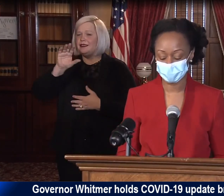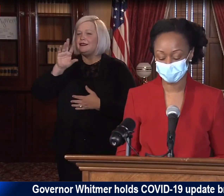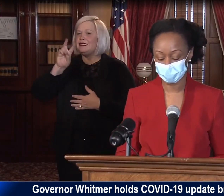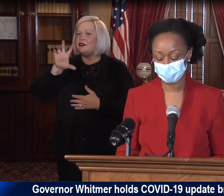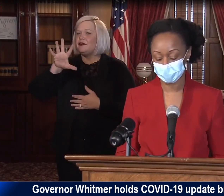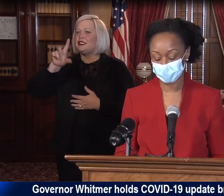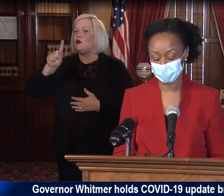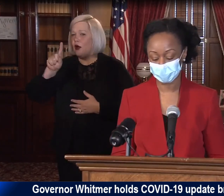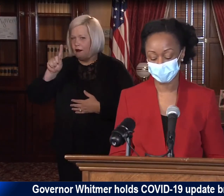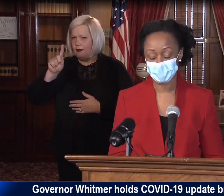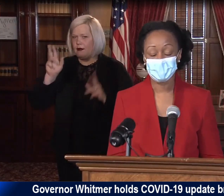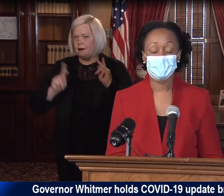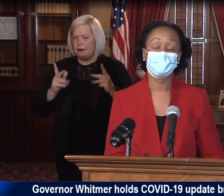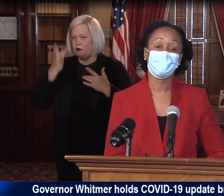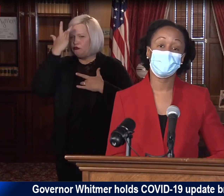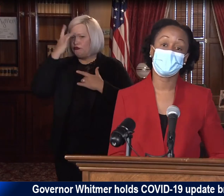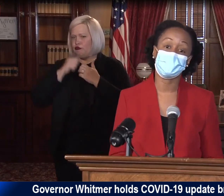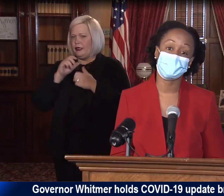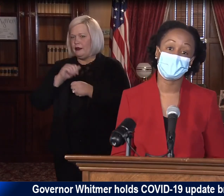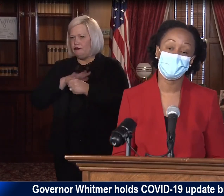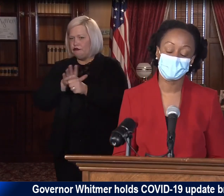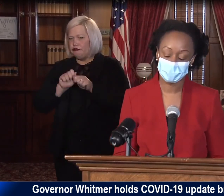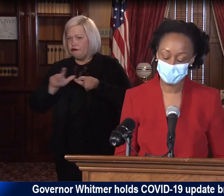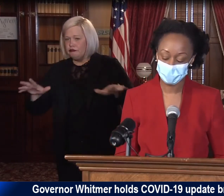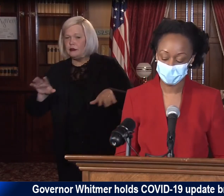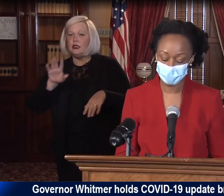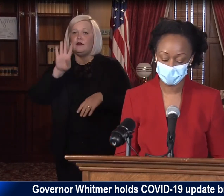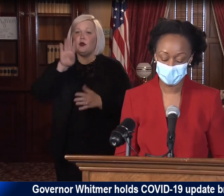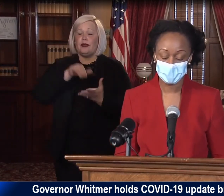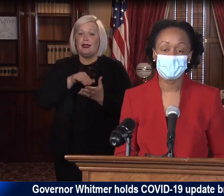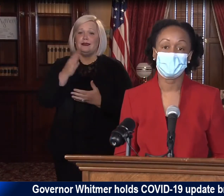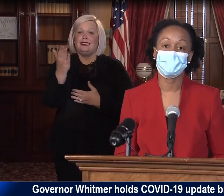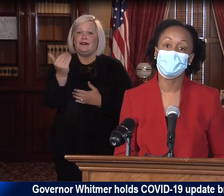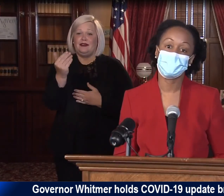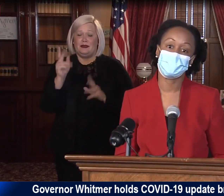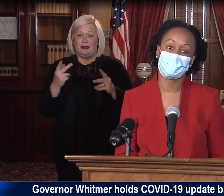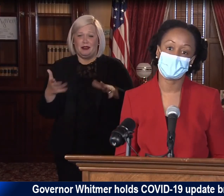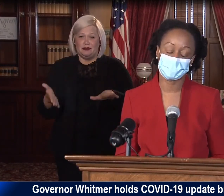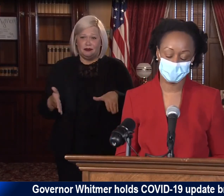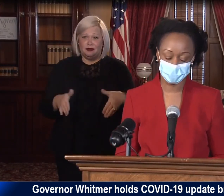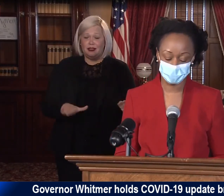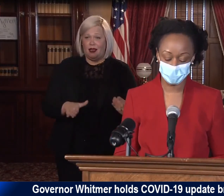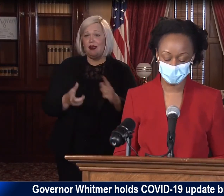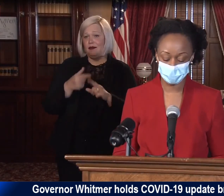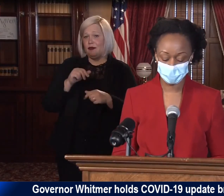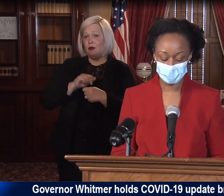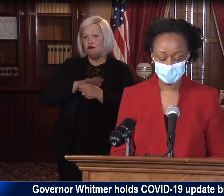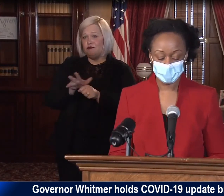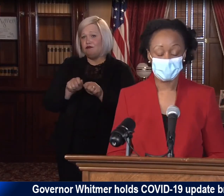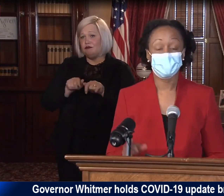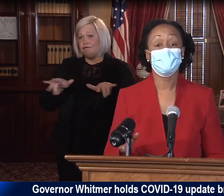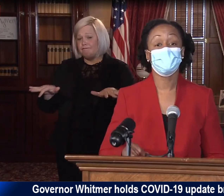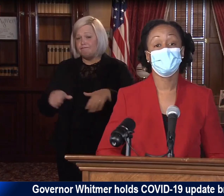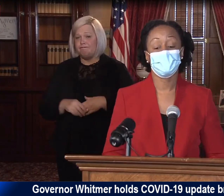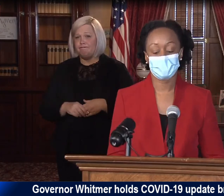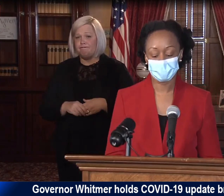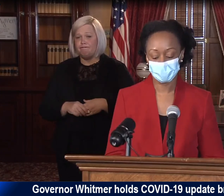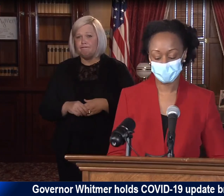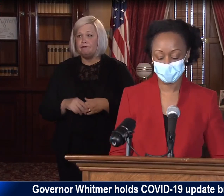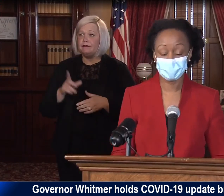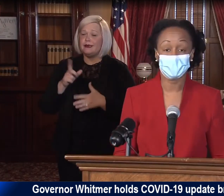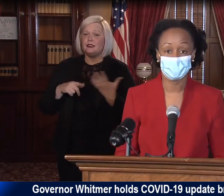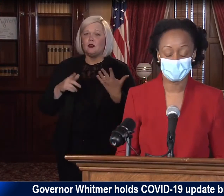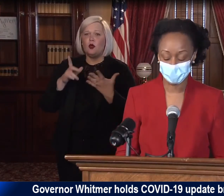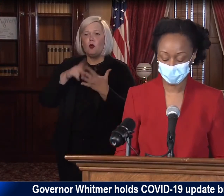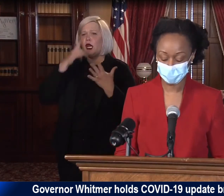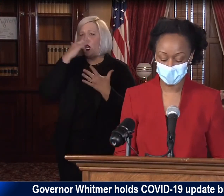512,751 cases of COVID-19 and 4,015 deaths due to this virus in the state. So here's where we are